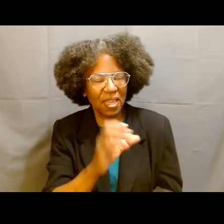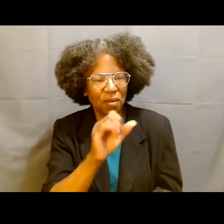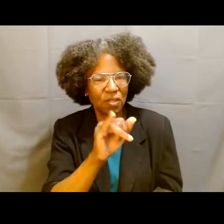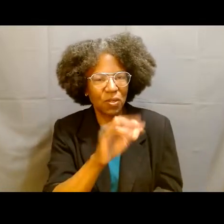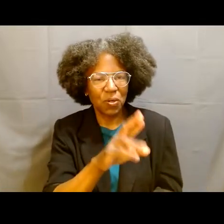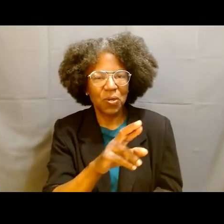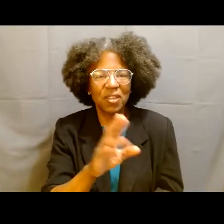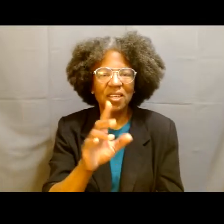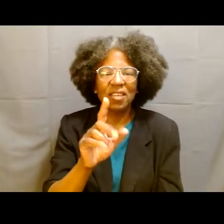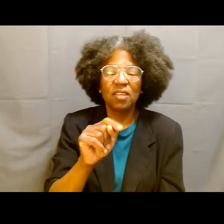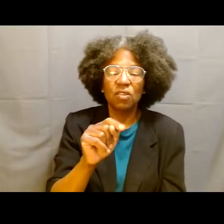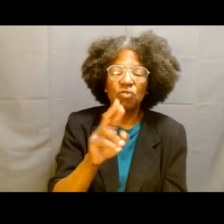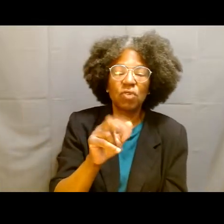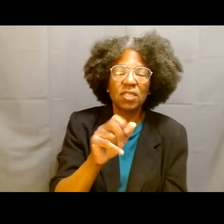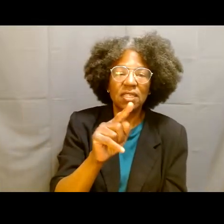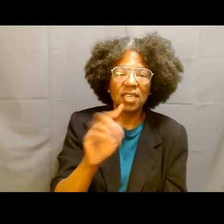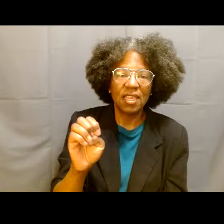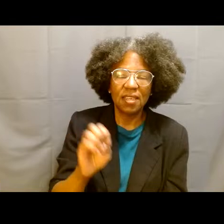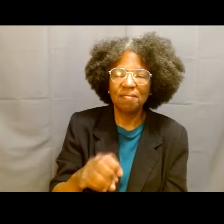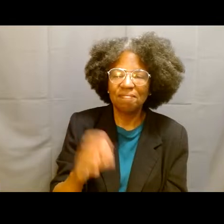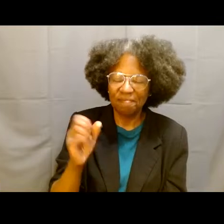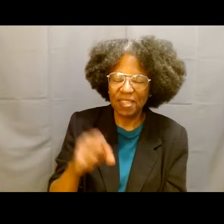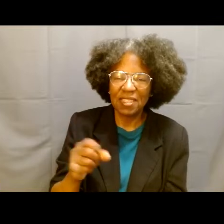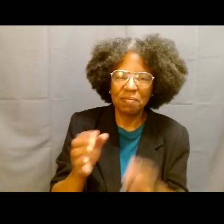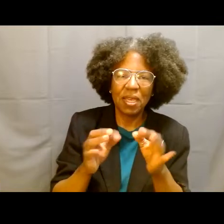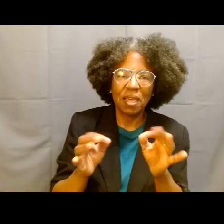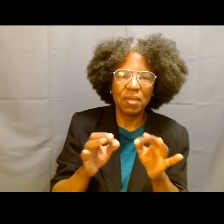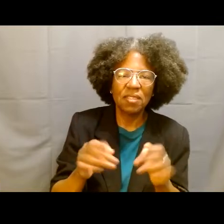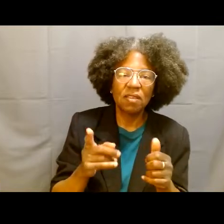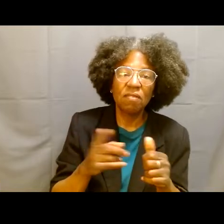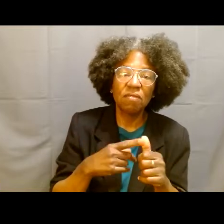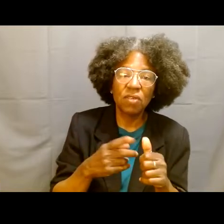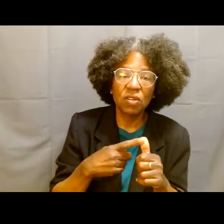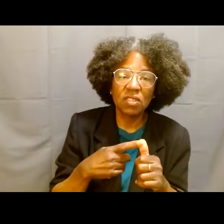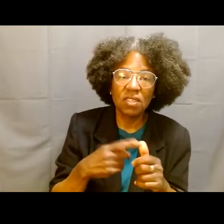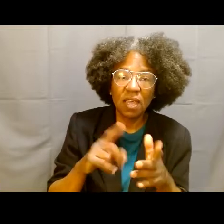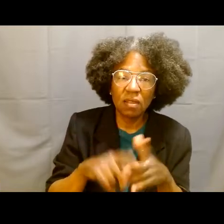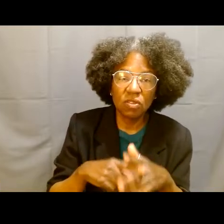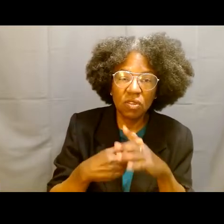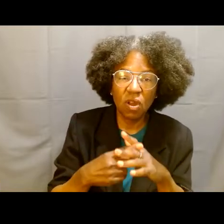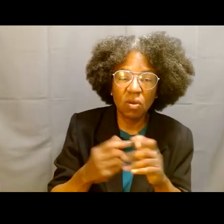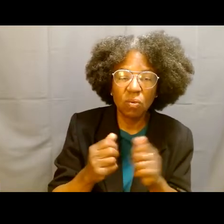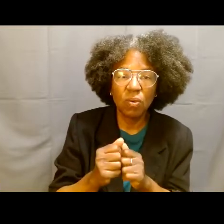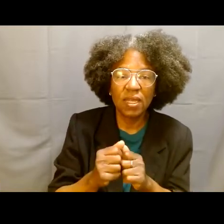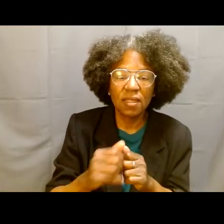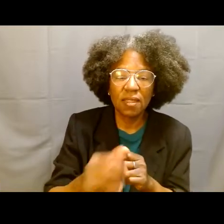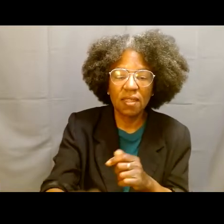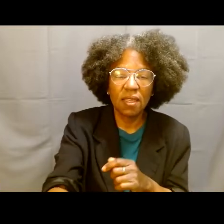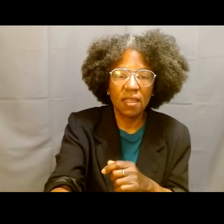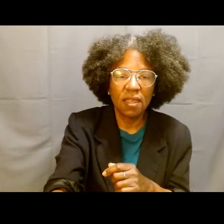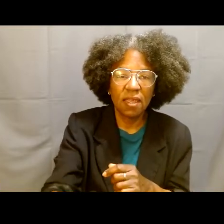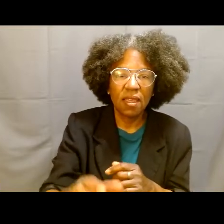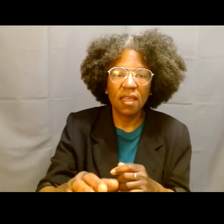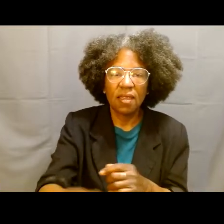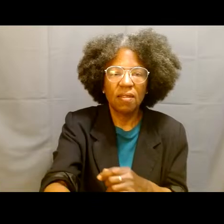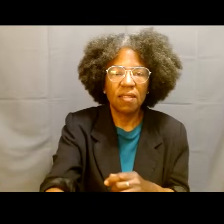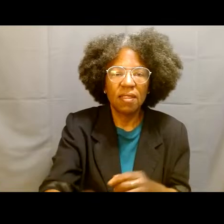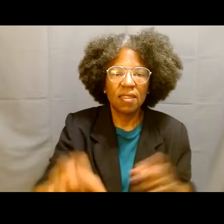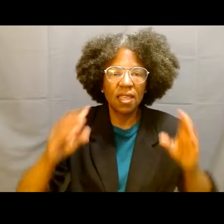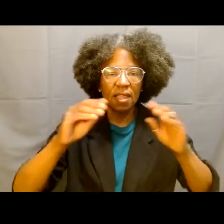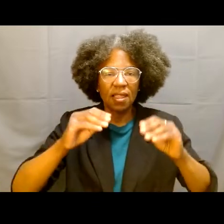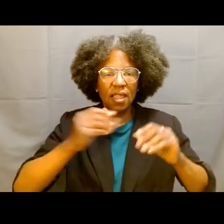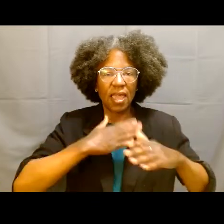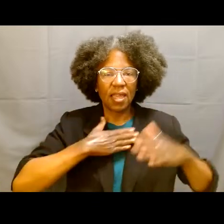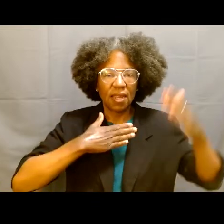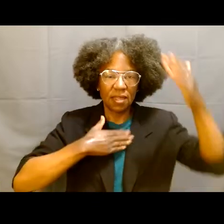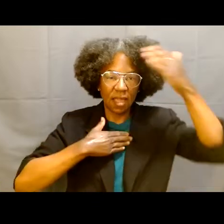Trustee. Yes, I've got my comments. First I want to start with the land acknowledgement. Our